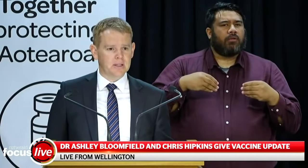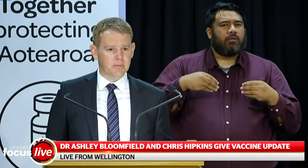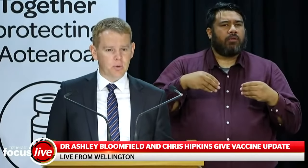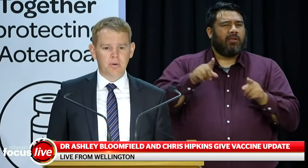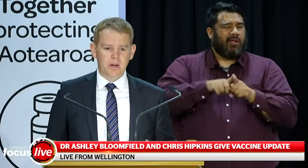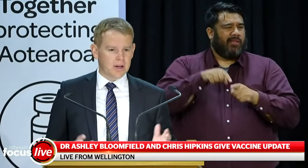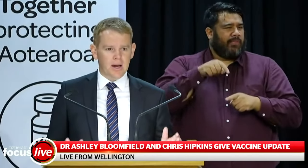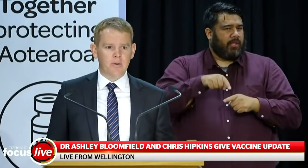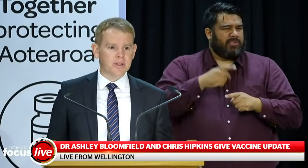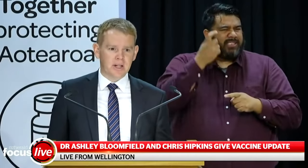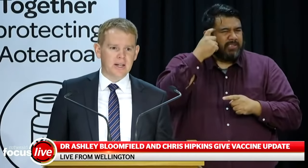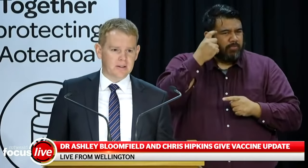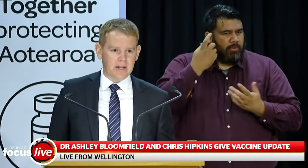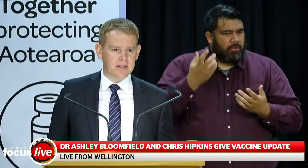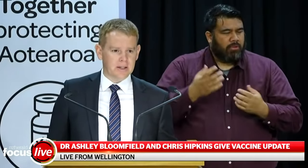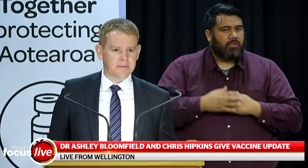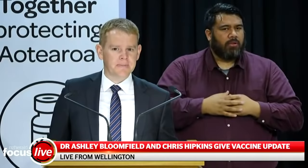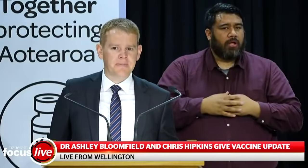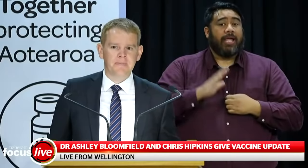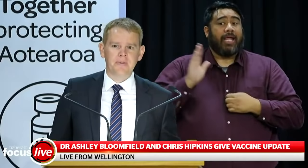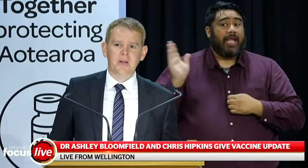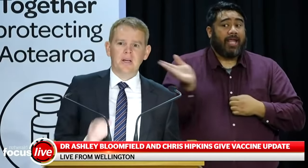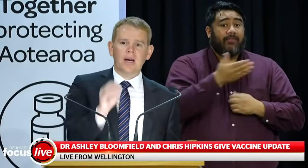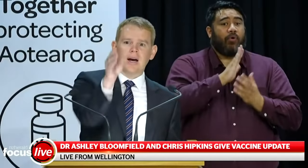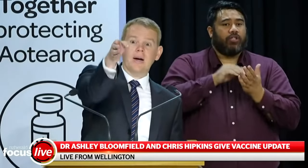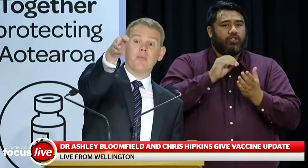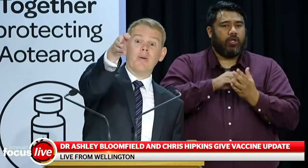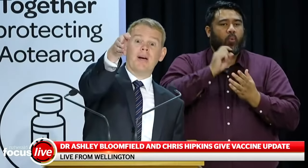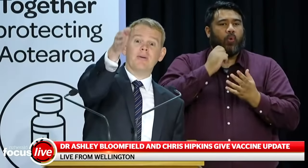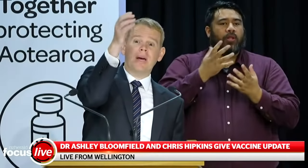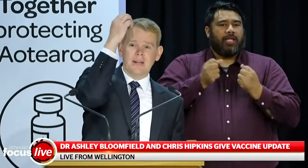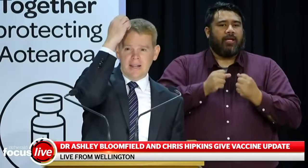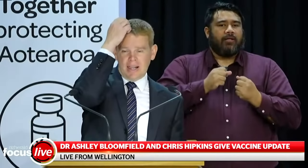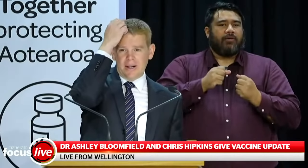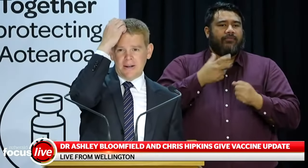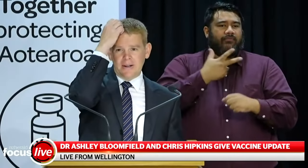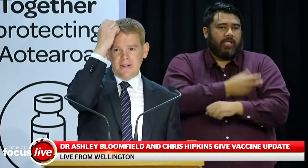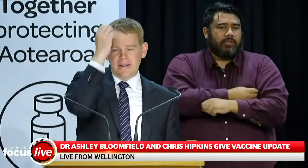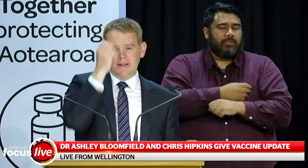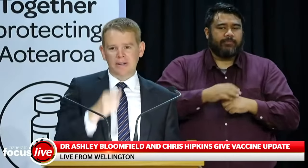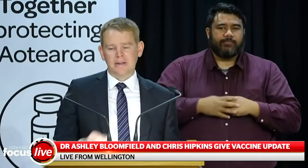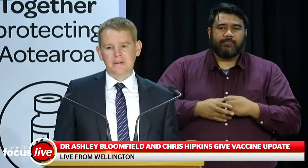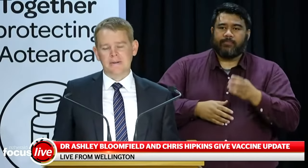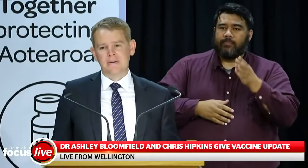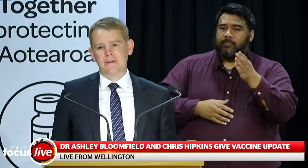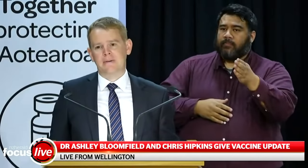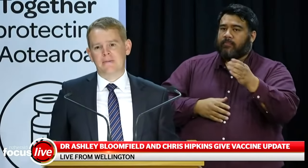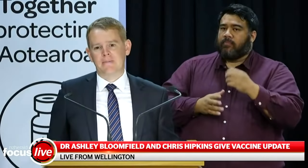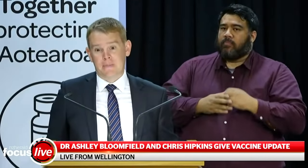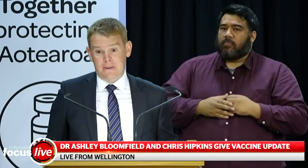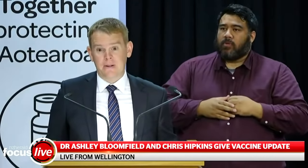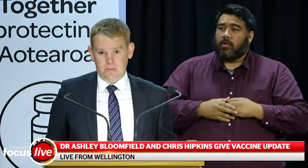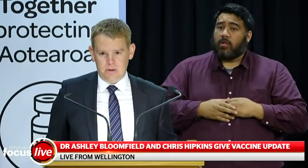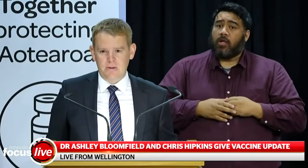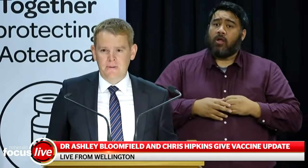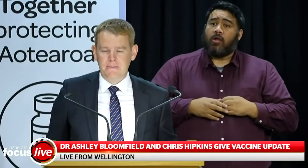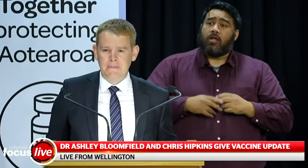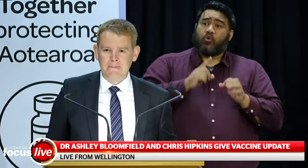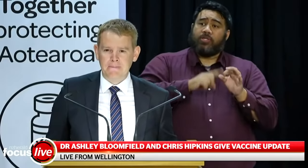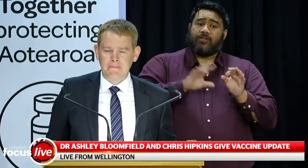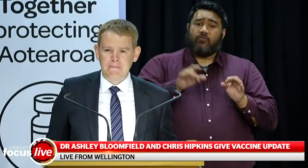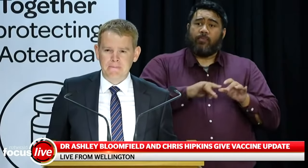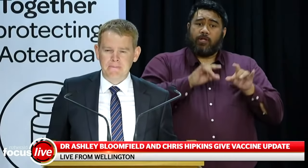to be sensible. Everyone's going to get the vaccine. Come back up the back. Just for a question for our Australian